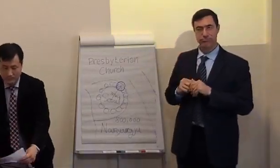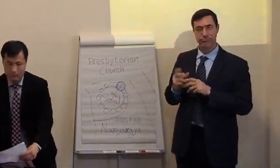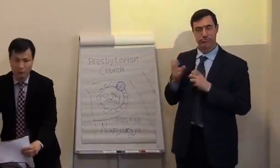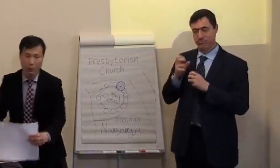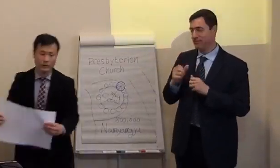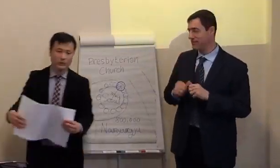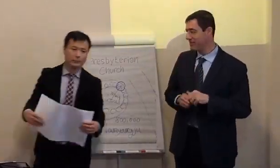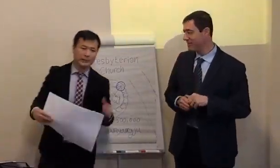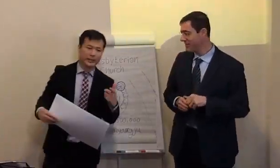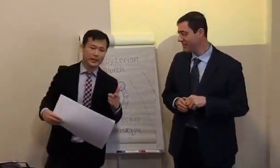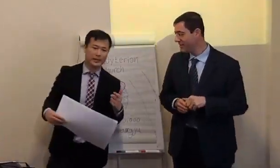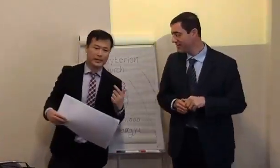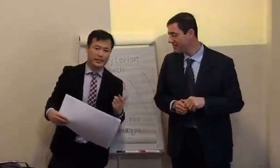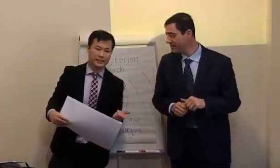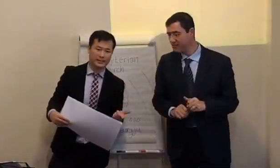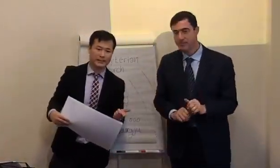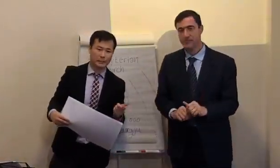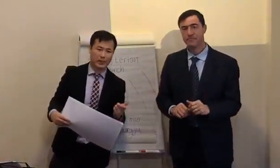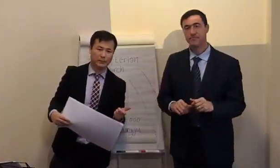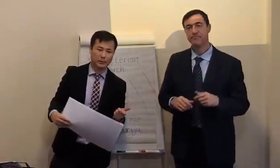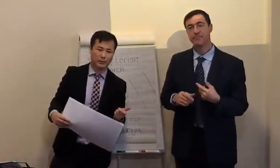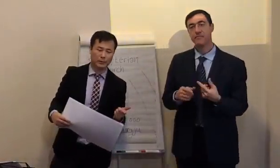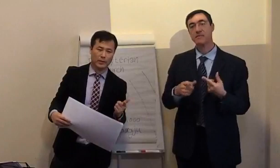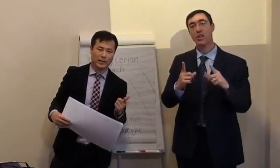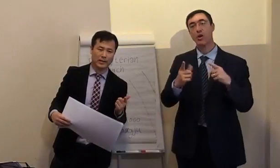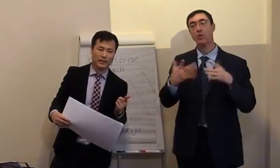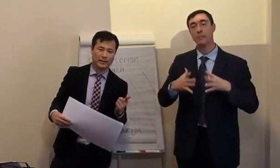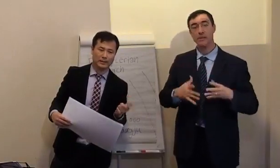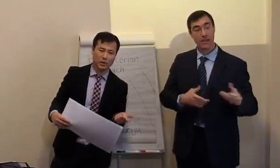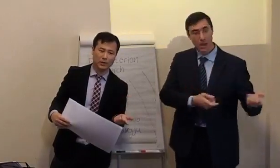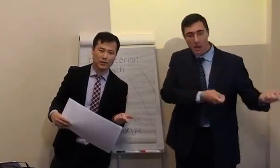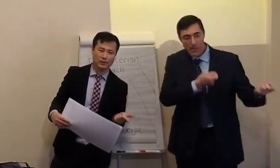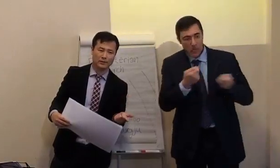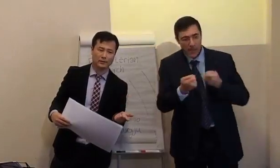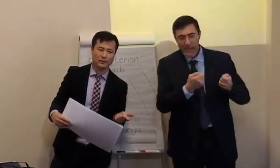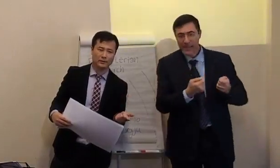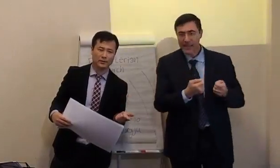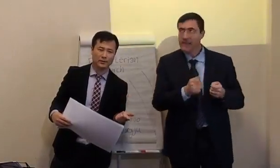The Lord is bringing His people who are ignored